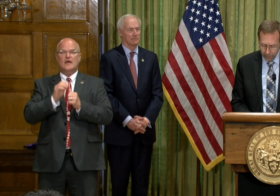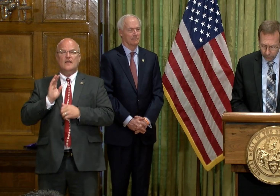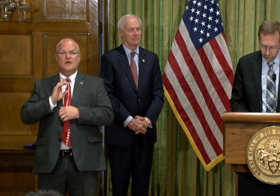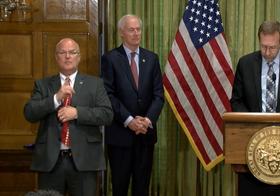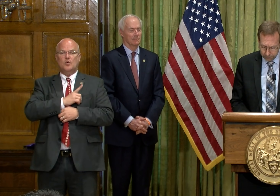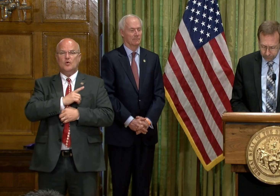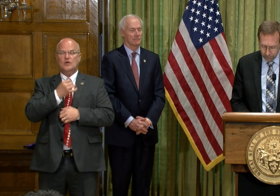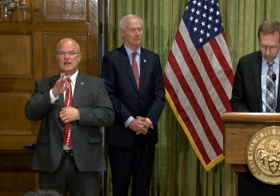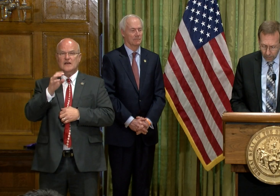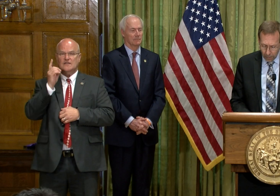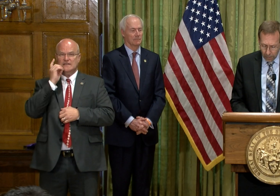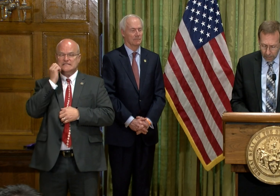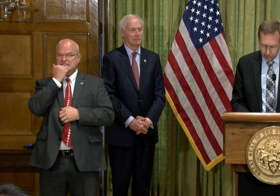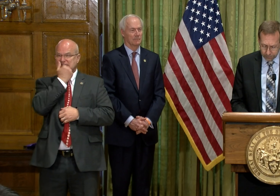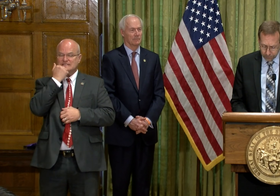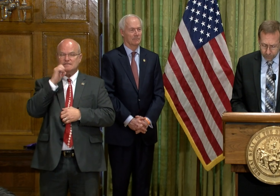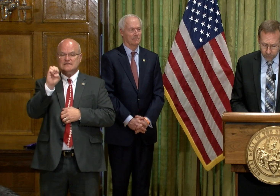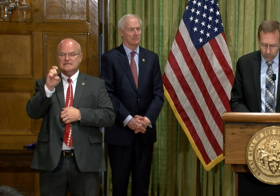Dental Examiners.